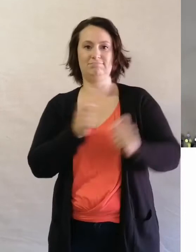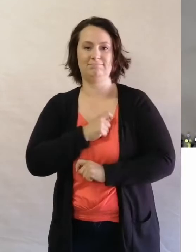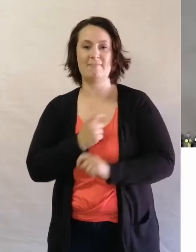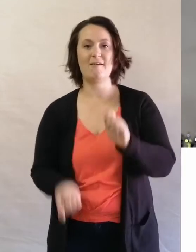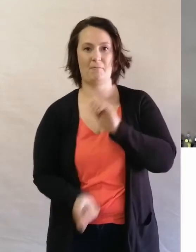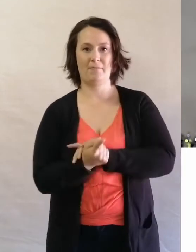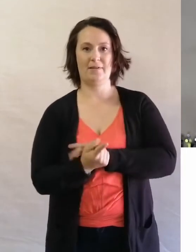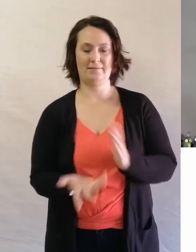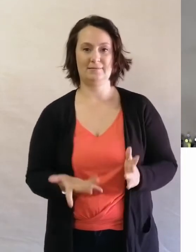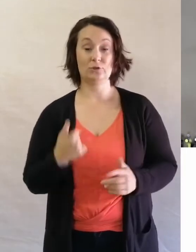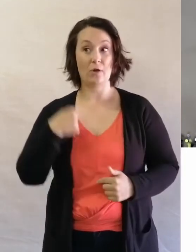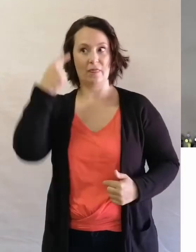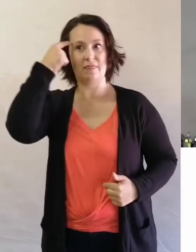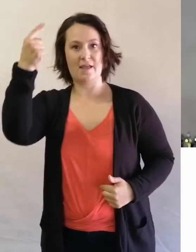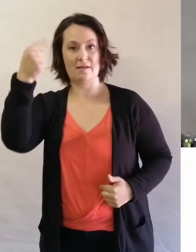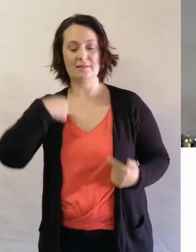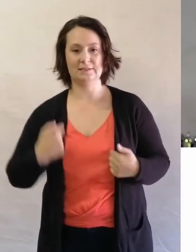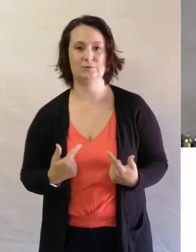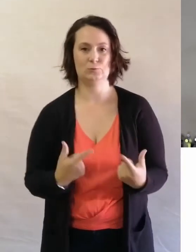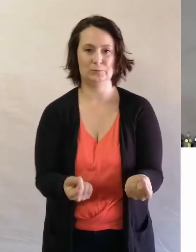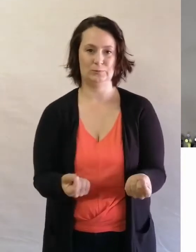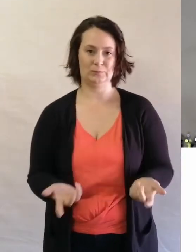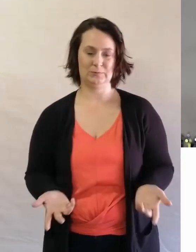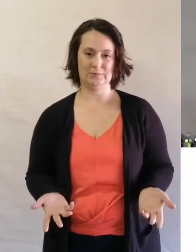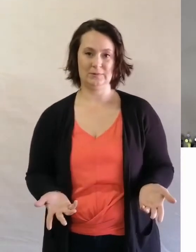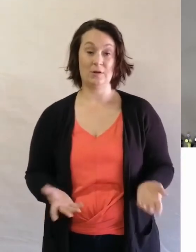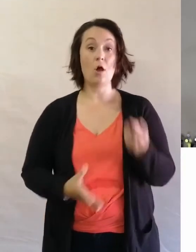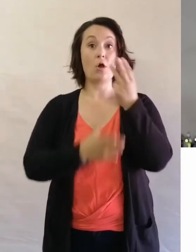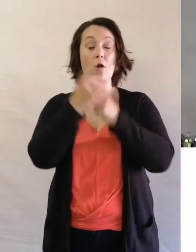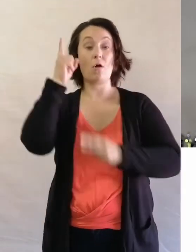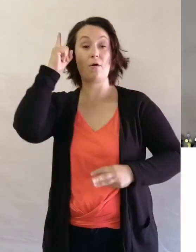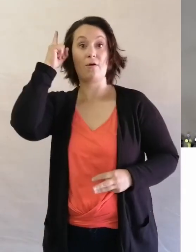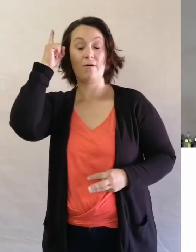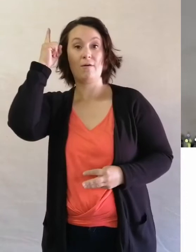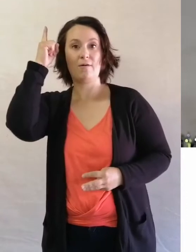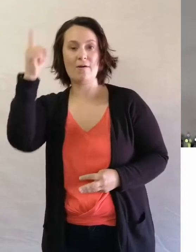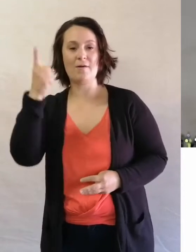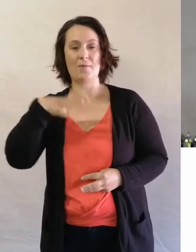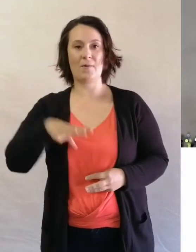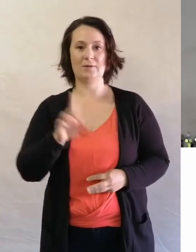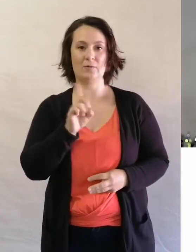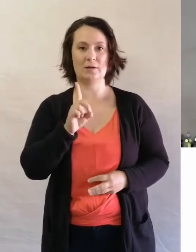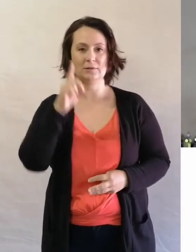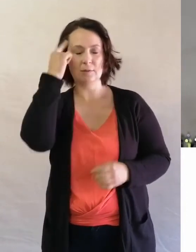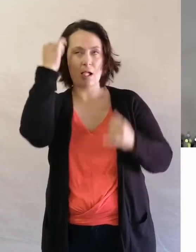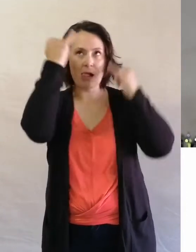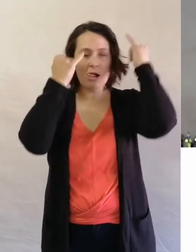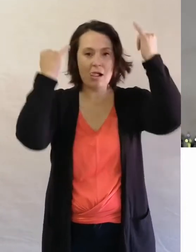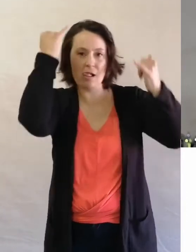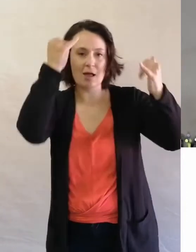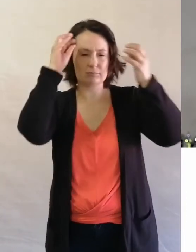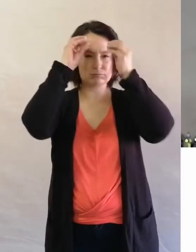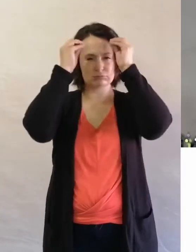thinks. So he is. And so God wants to work on our imagination. He works there. He starts